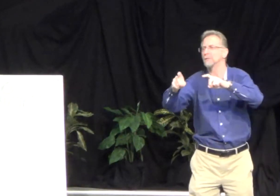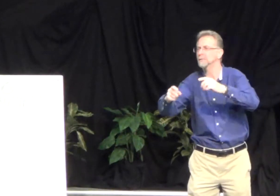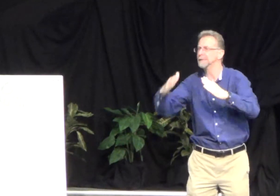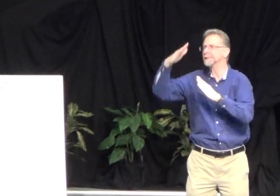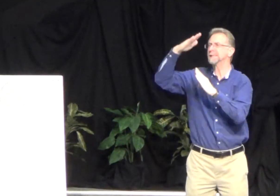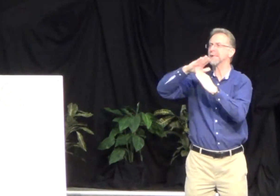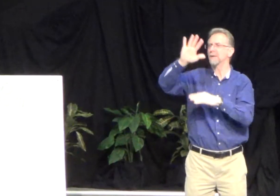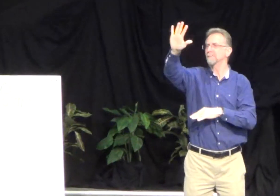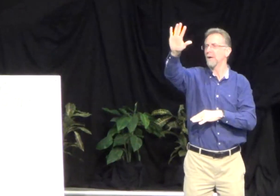to